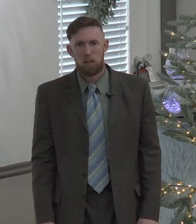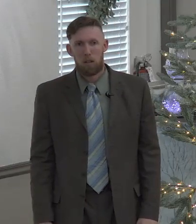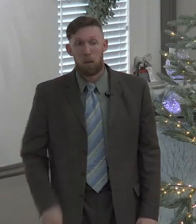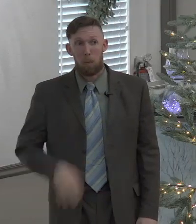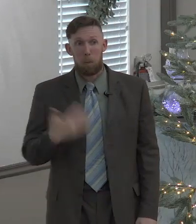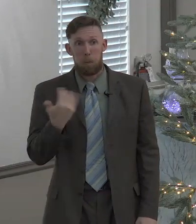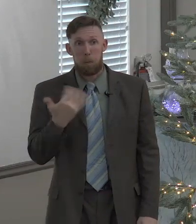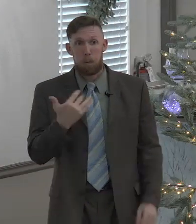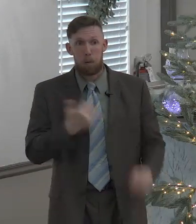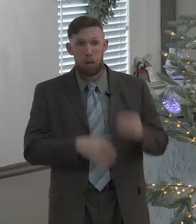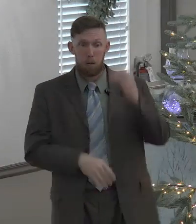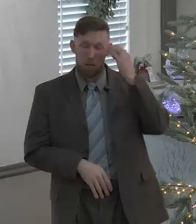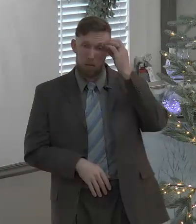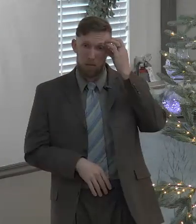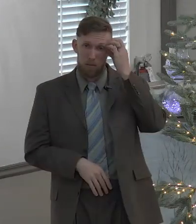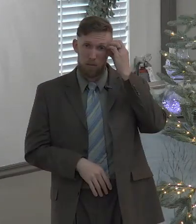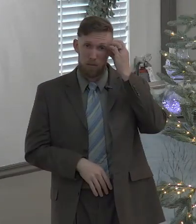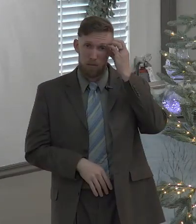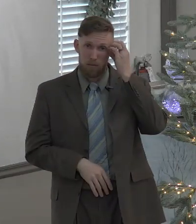any further?